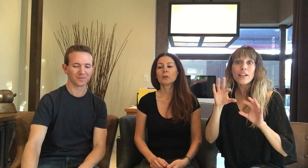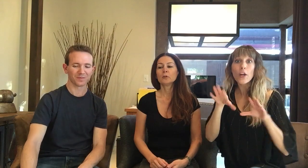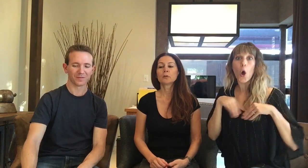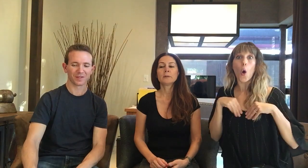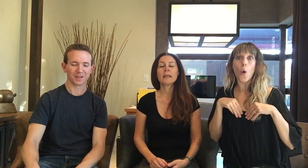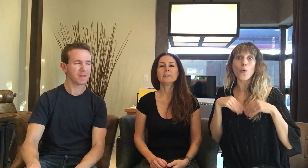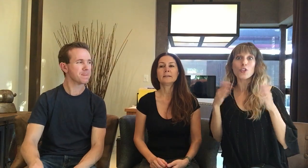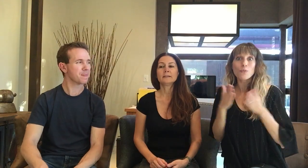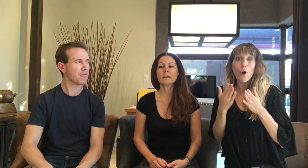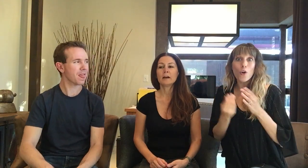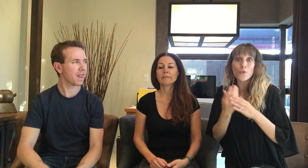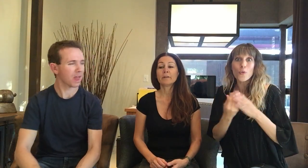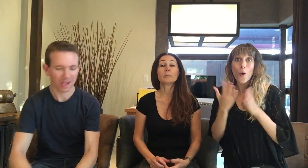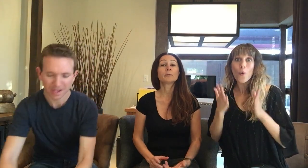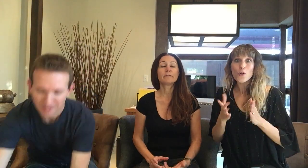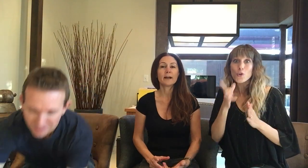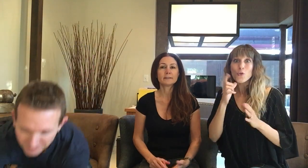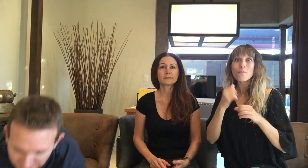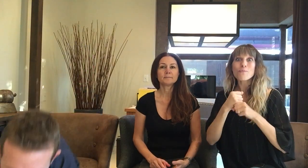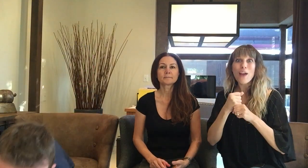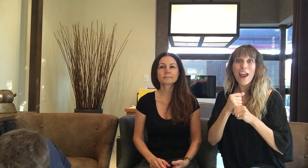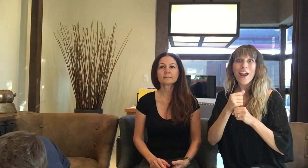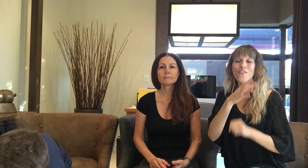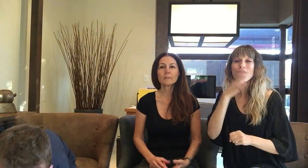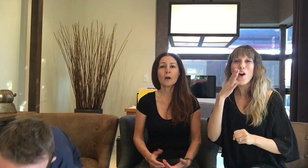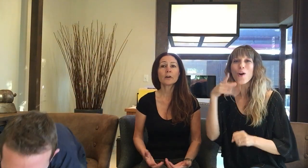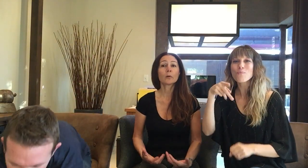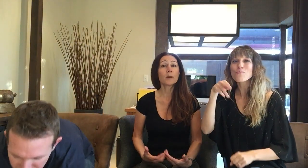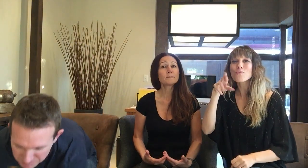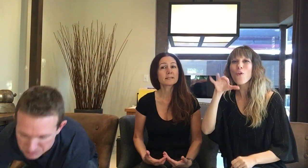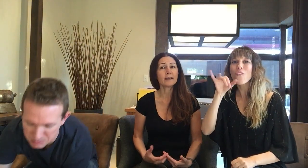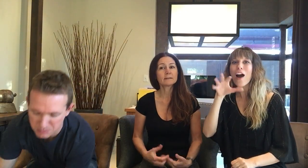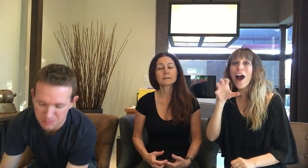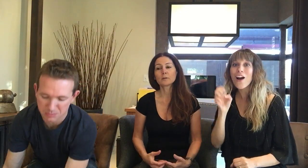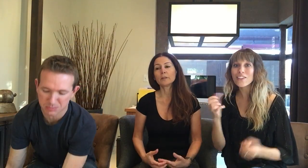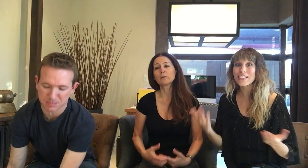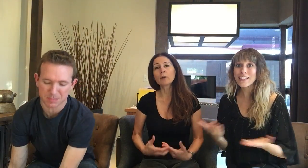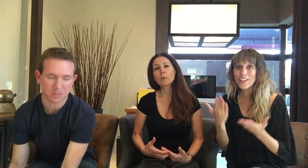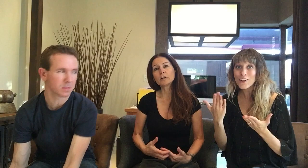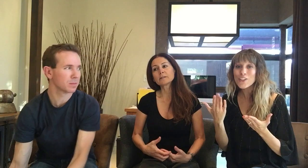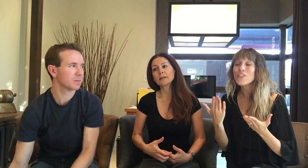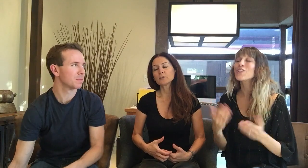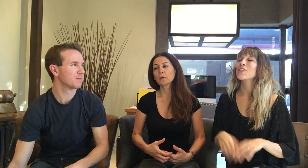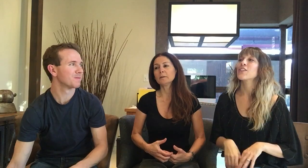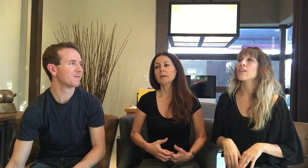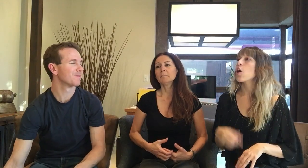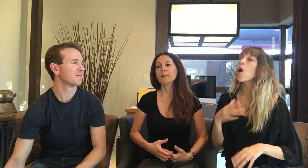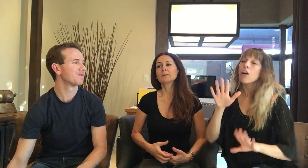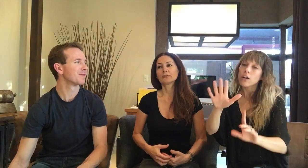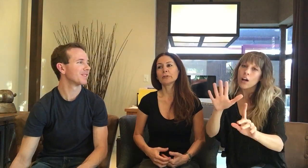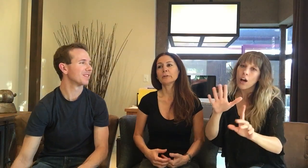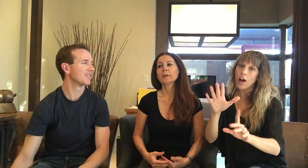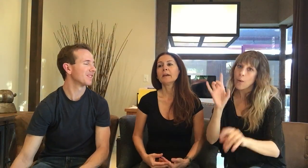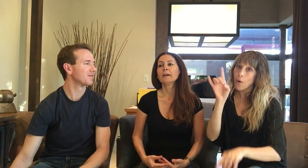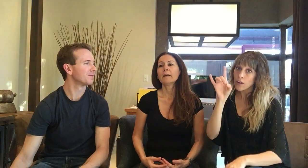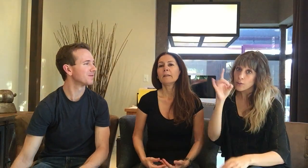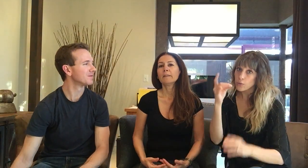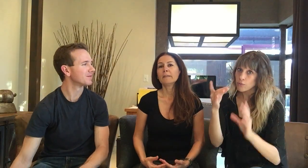who created farm profiles on our website. So the growers, I just want to make sure